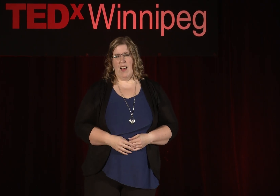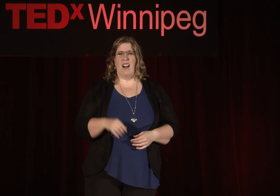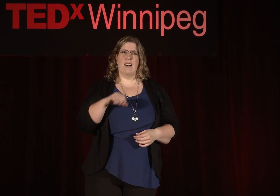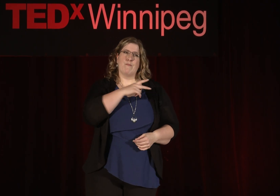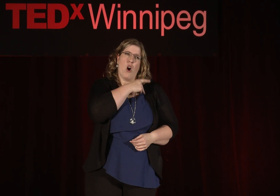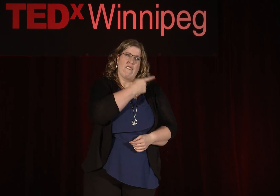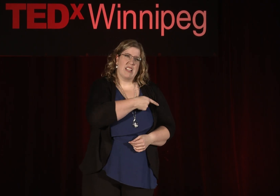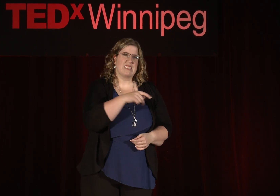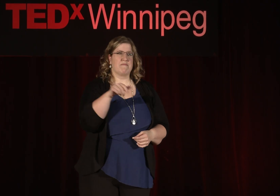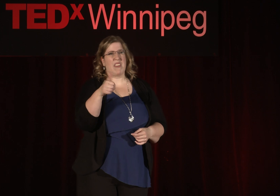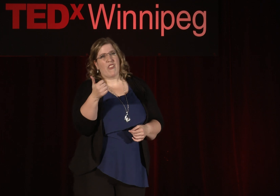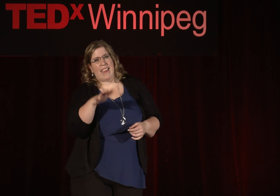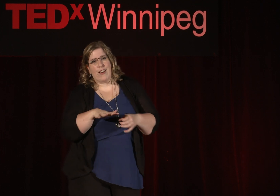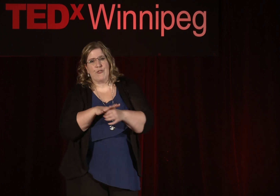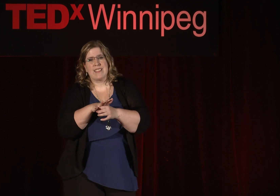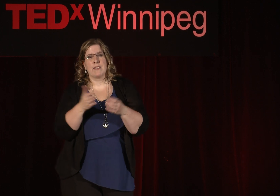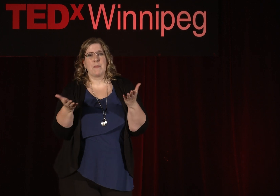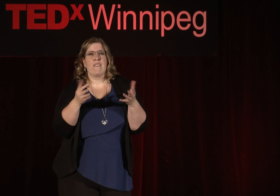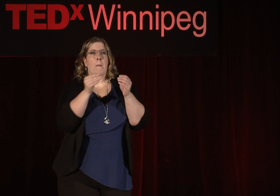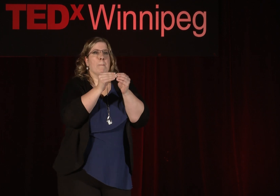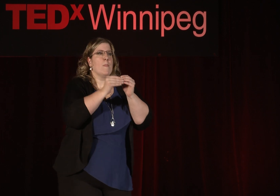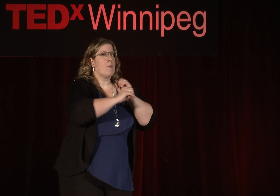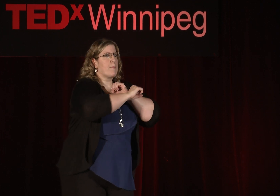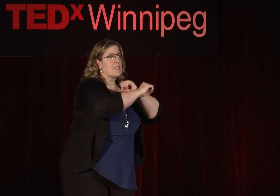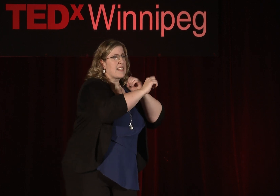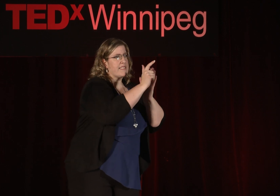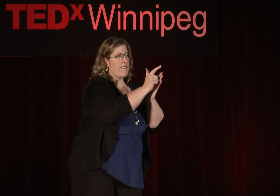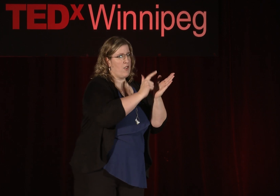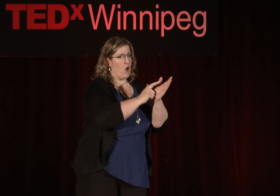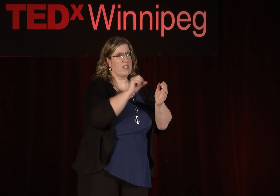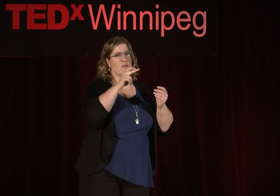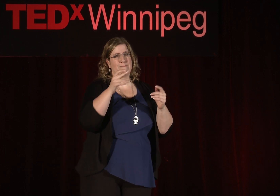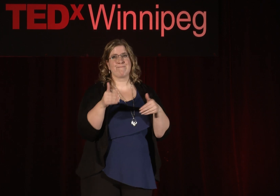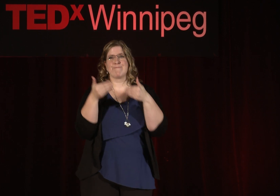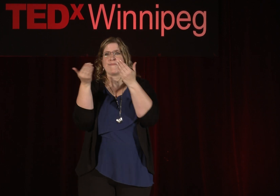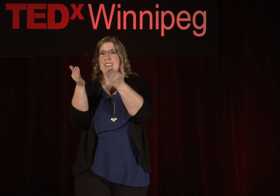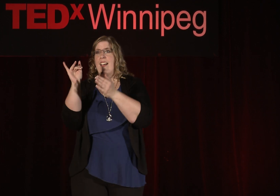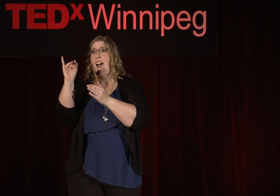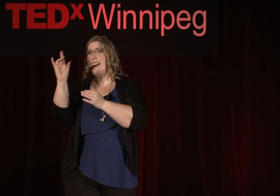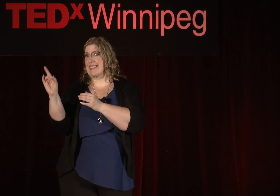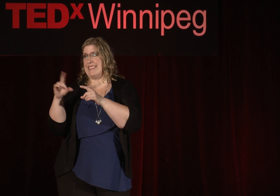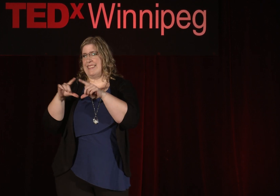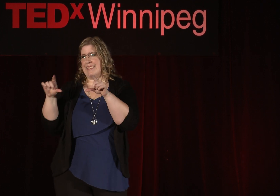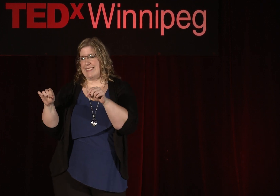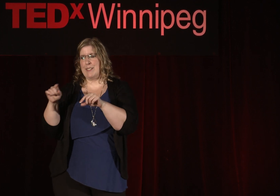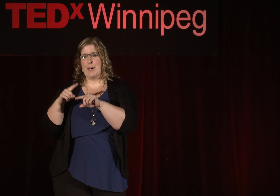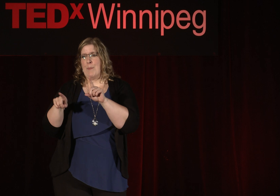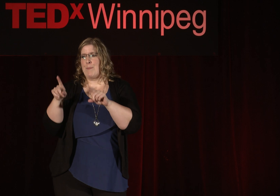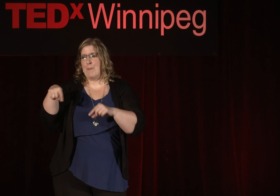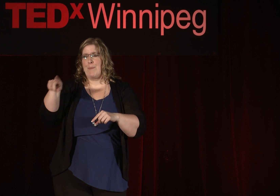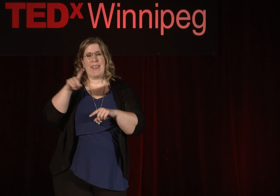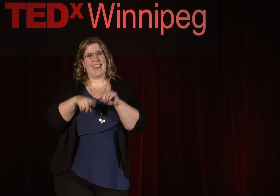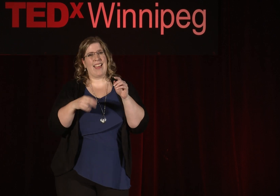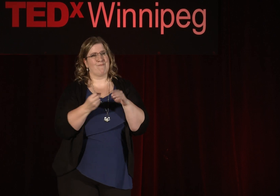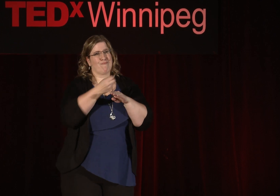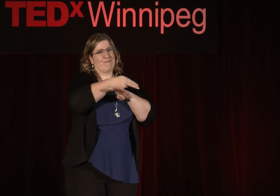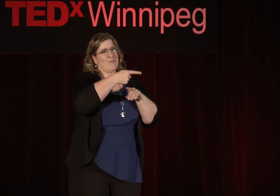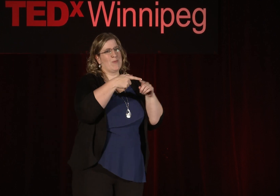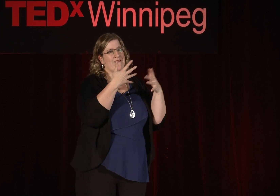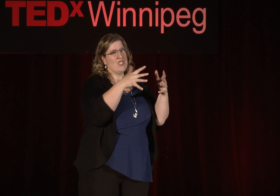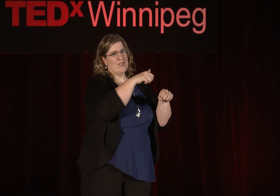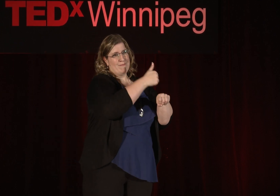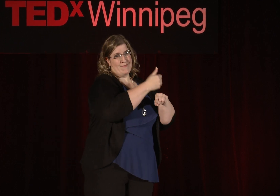Each province or jurisdiction may have additional protection laws and identification suggestions, but they